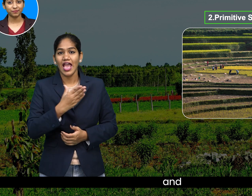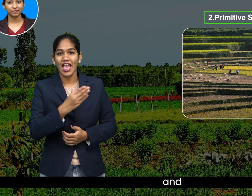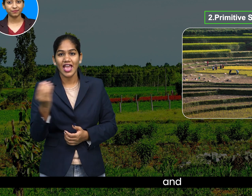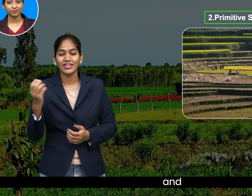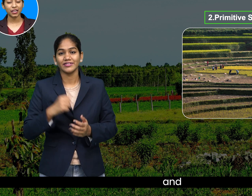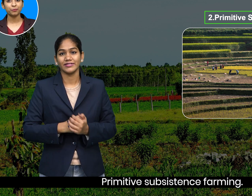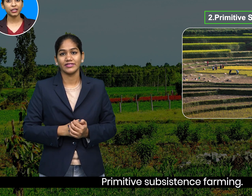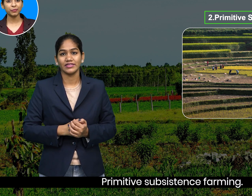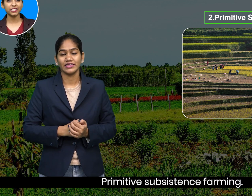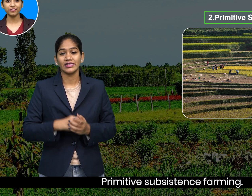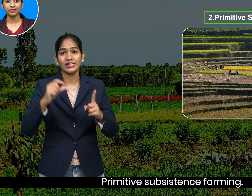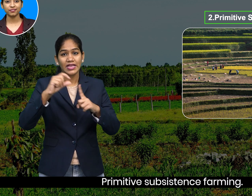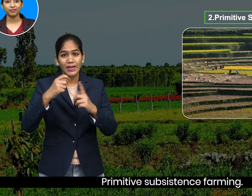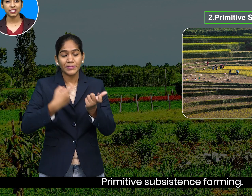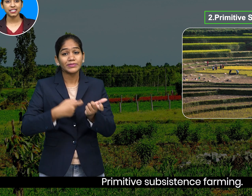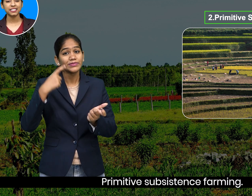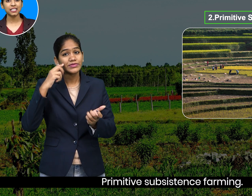and primitive